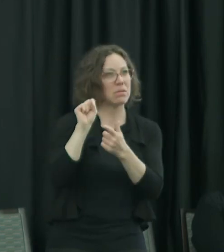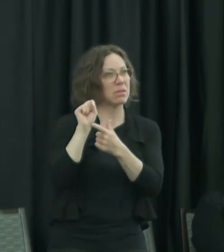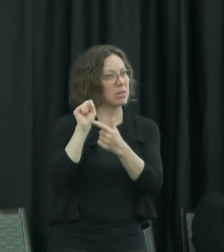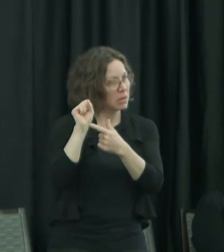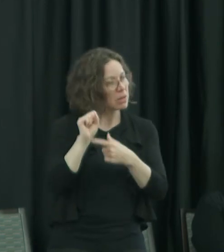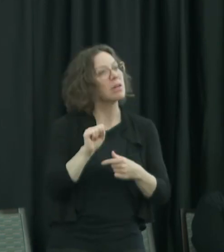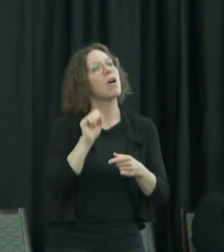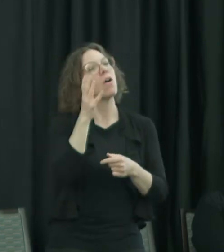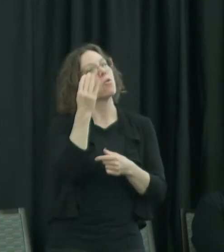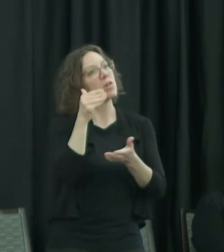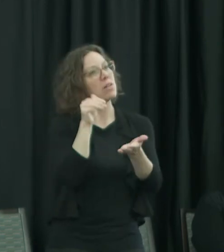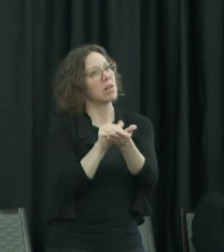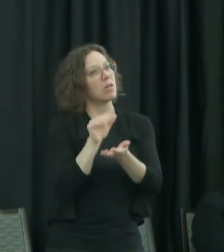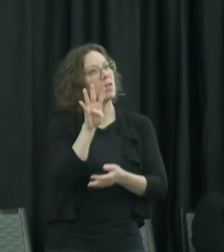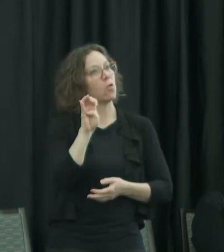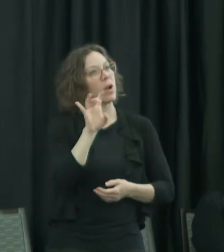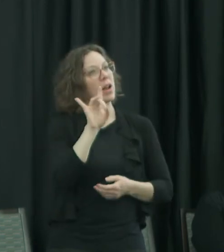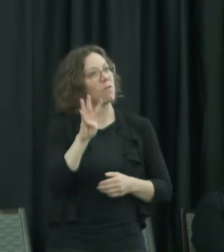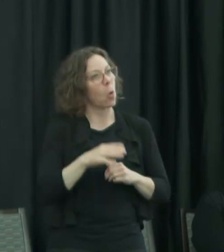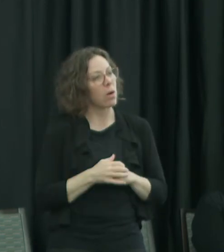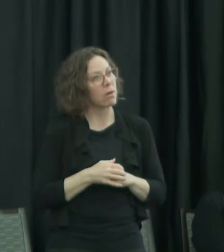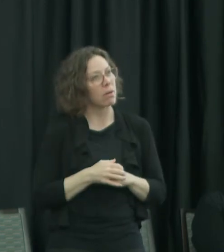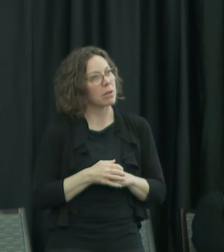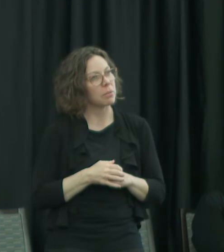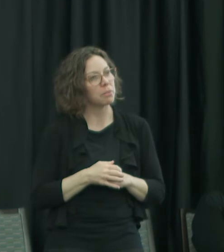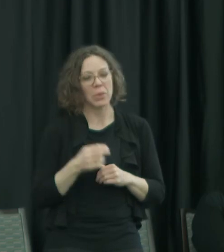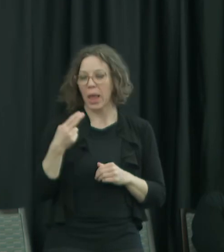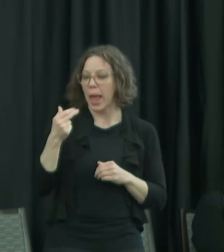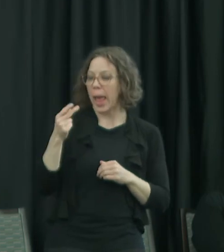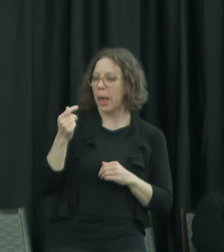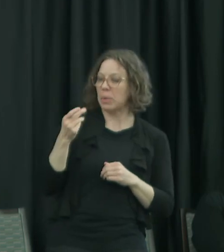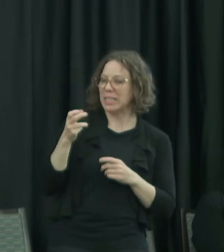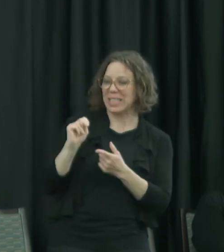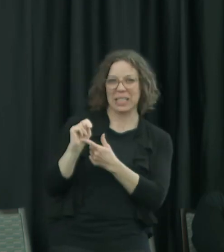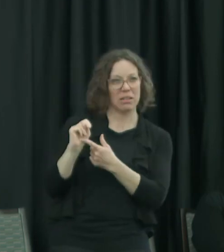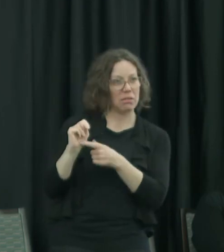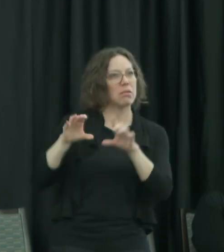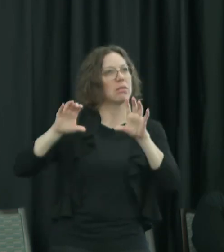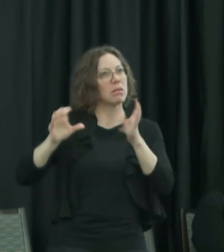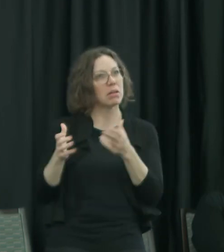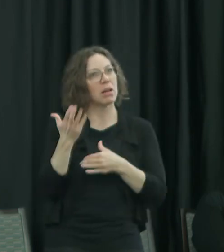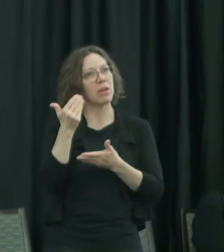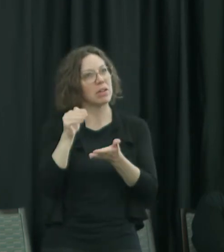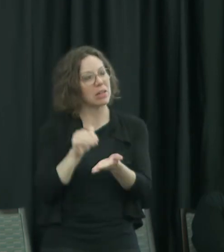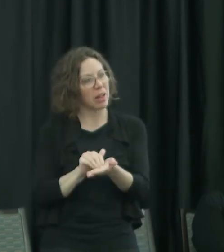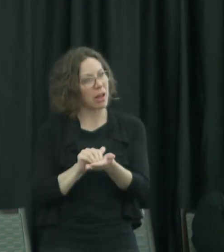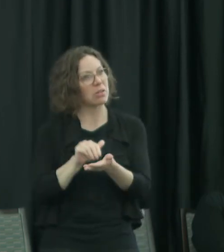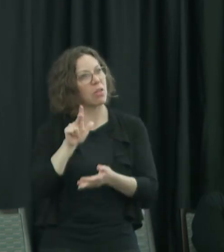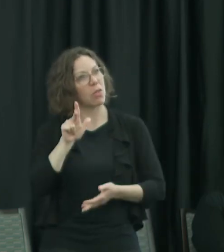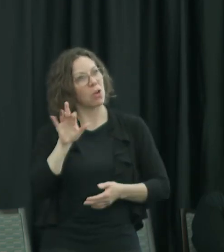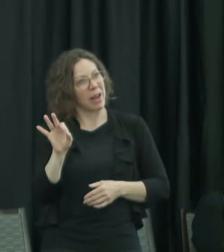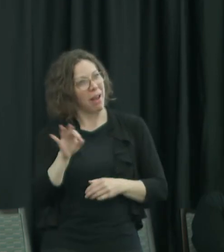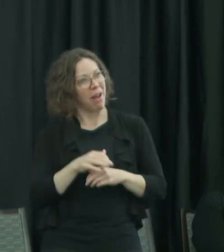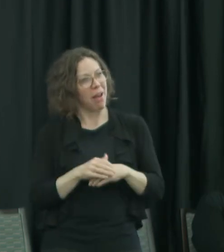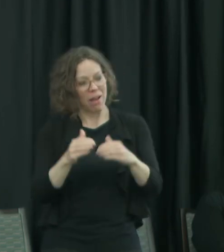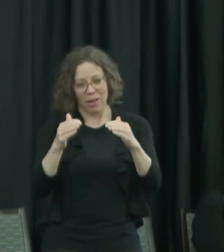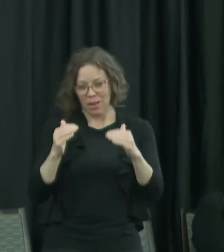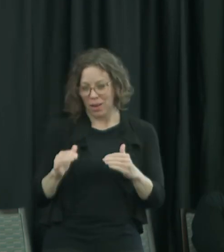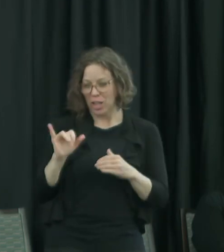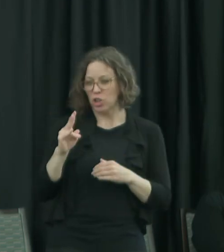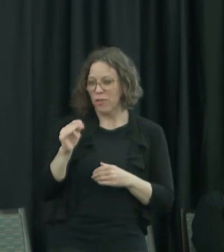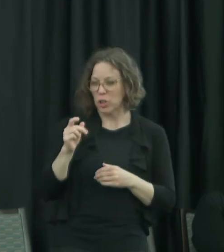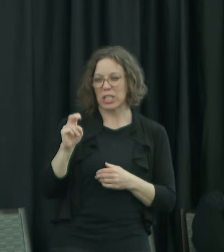population 14,484. Hamilton County, population 15,039. And Jefferson